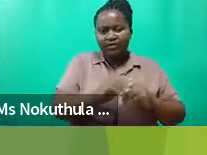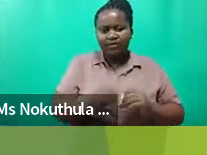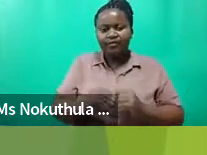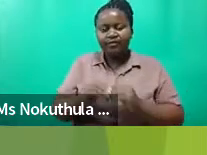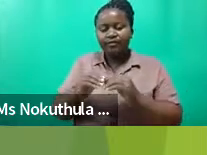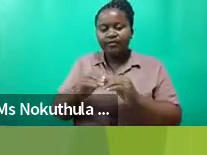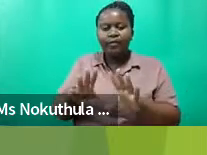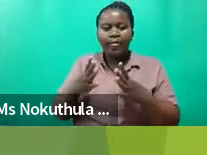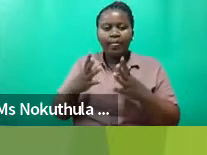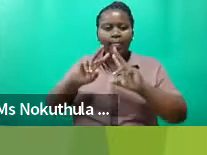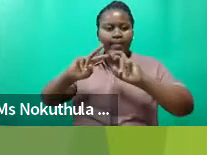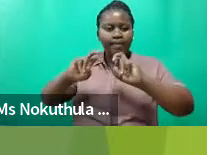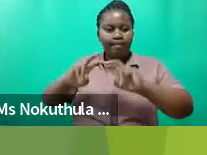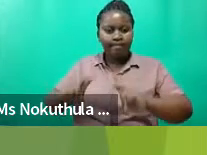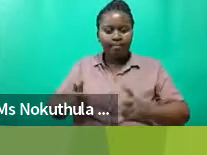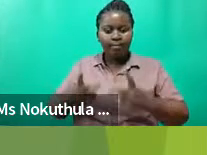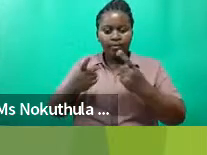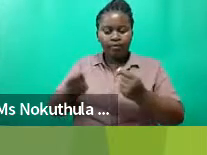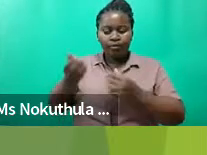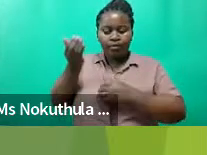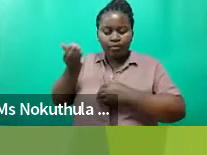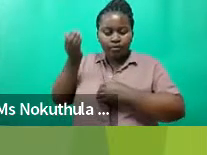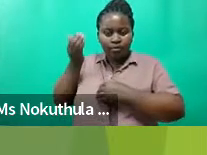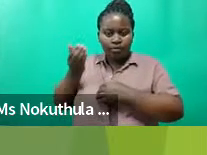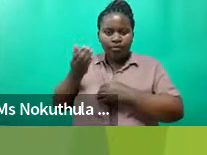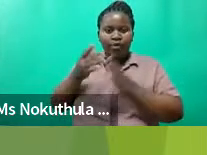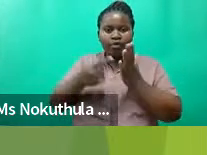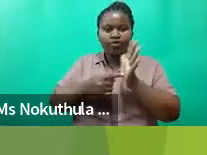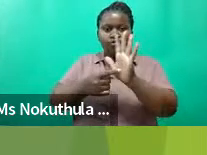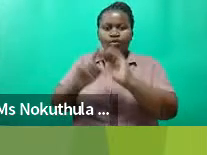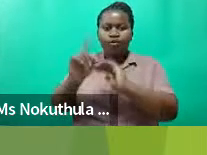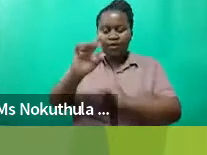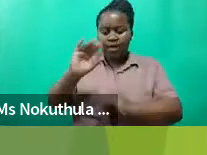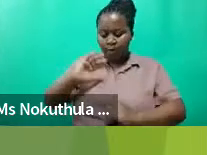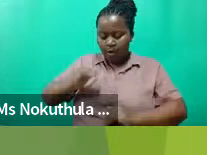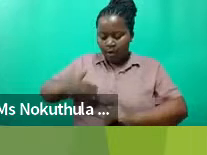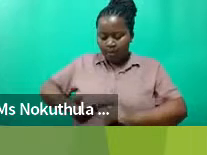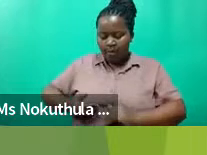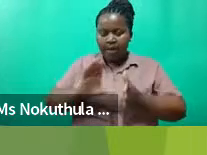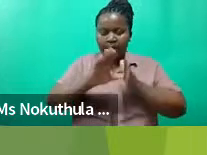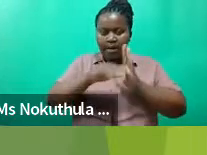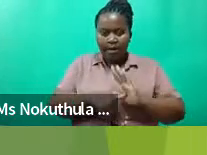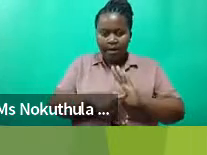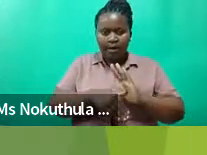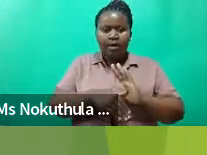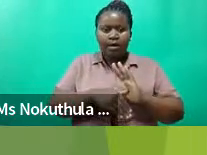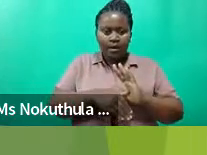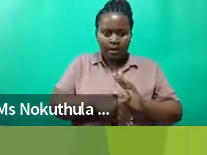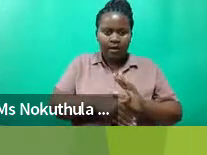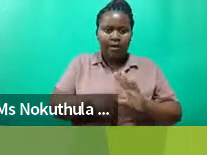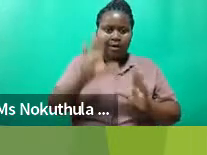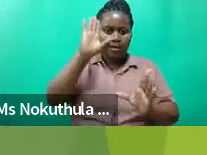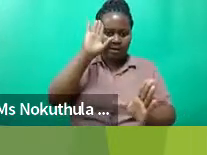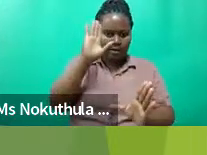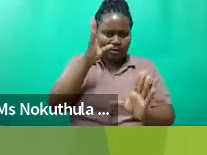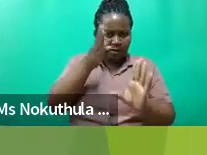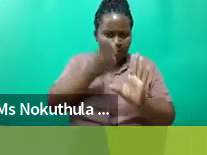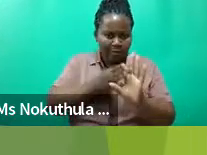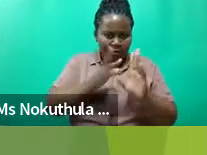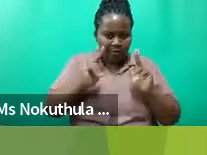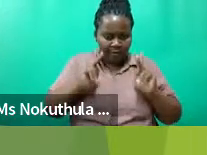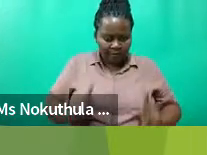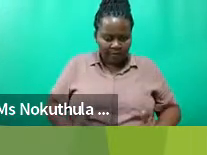done in the past reveal that women with disabilities are more exposed to different forms of psychologically, physically,